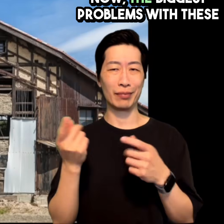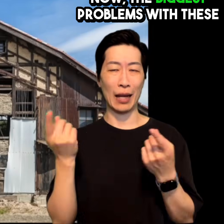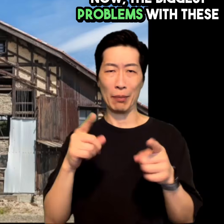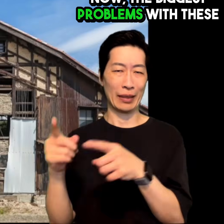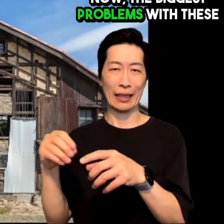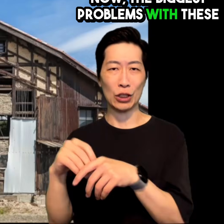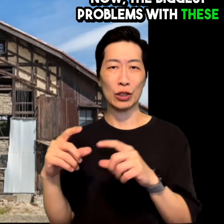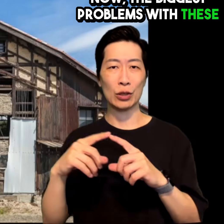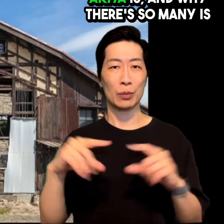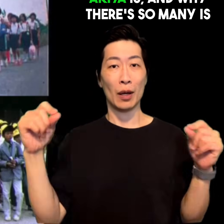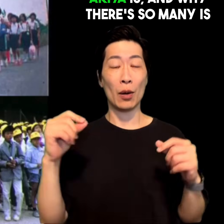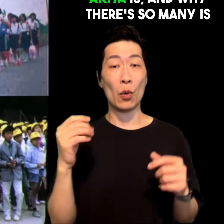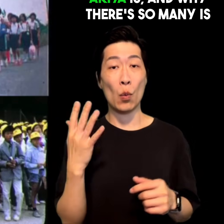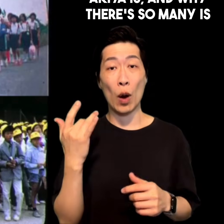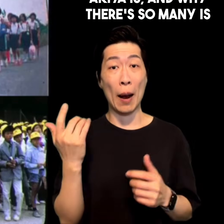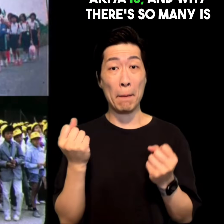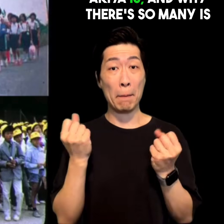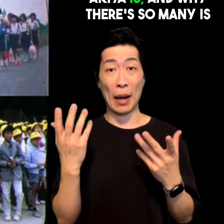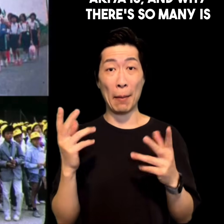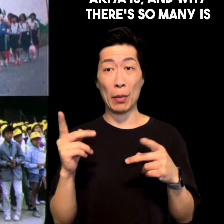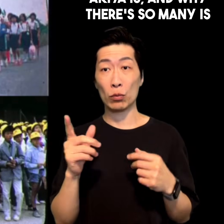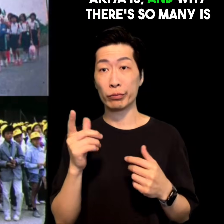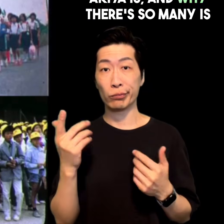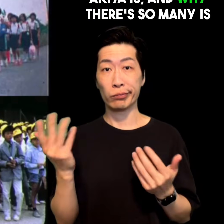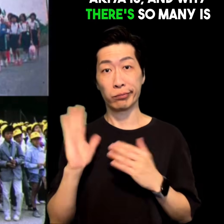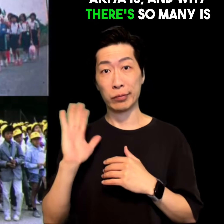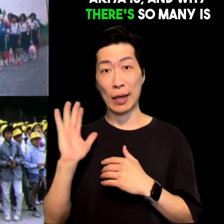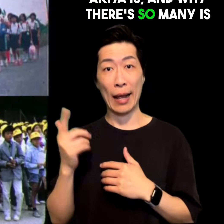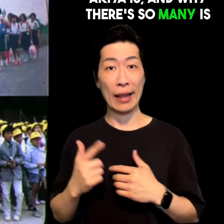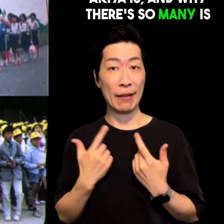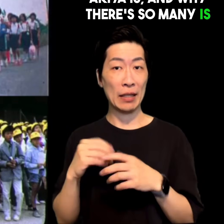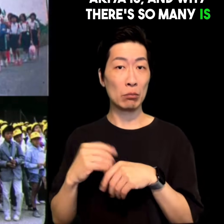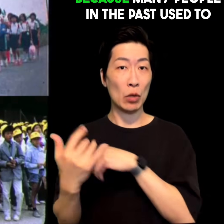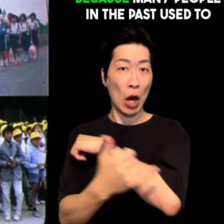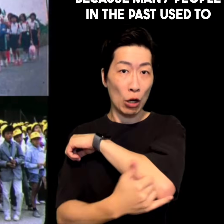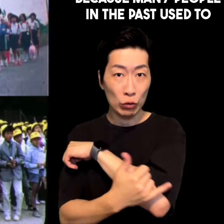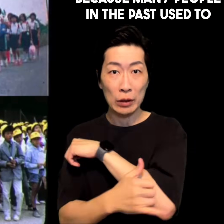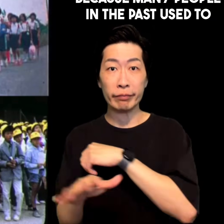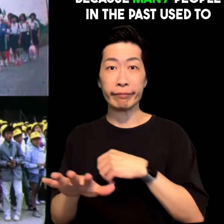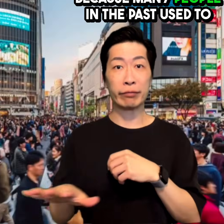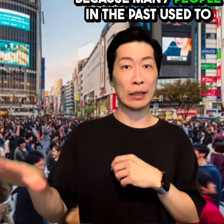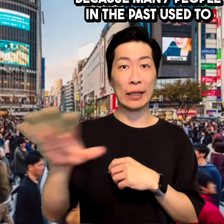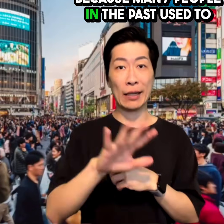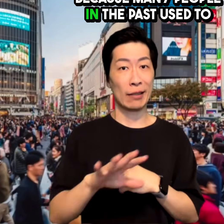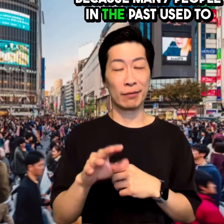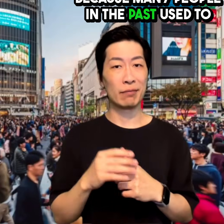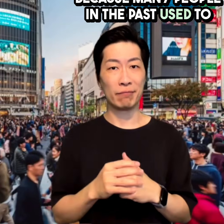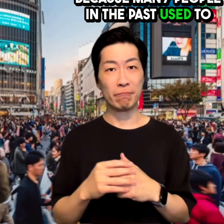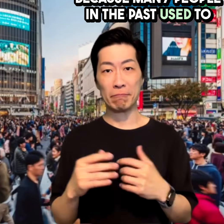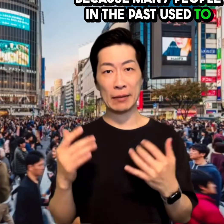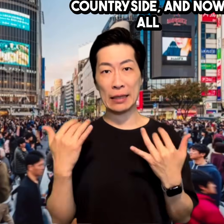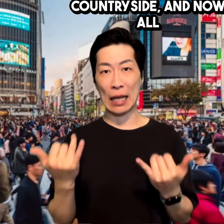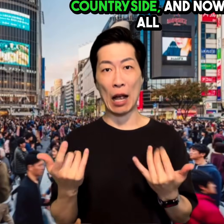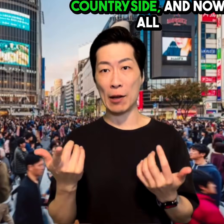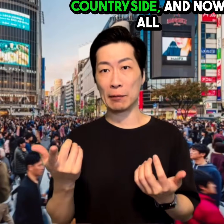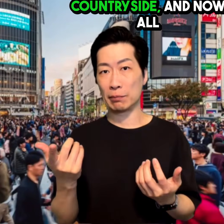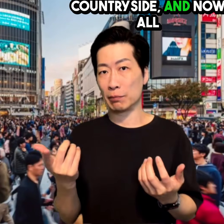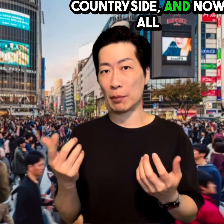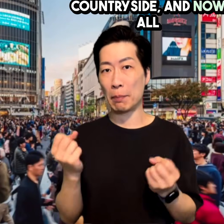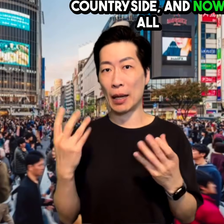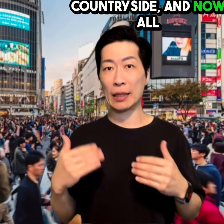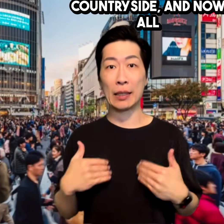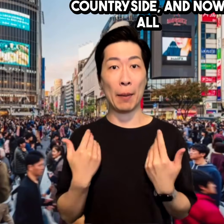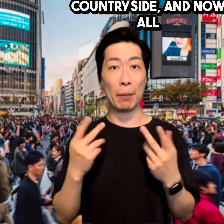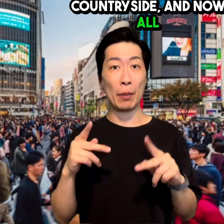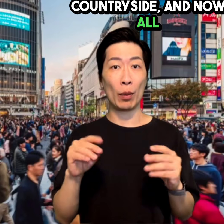Now, the biggest problems with these Akiyas is, and why there's so many, is because many people in the past used to live in the countryside,